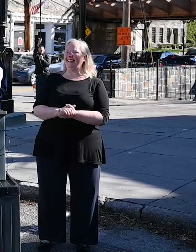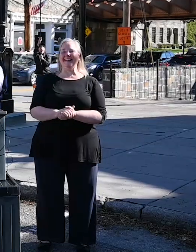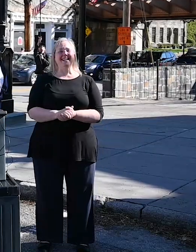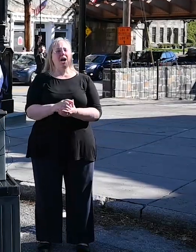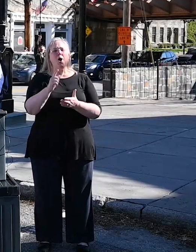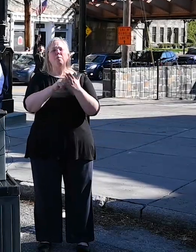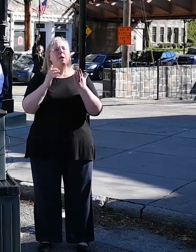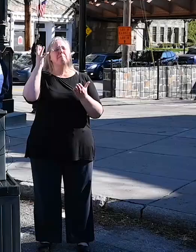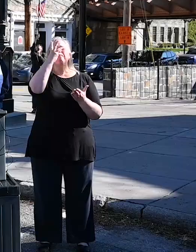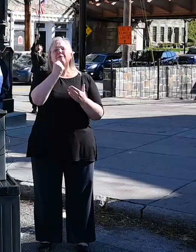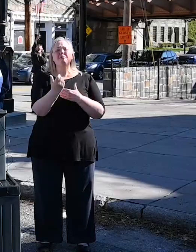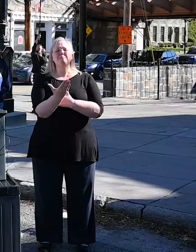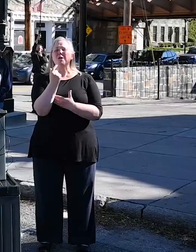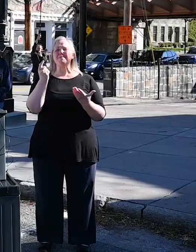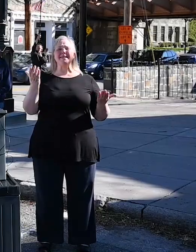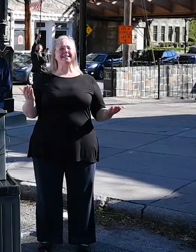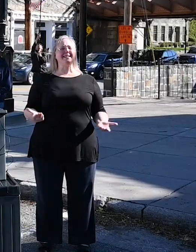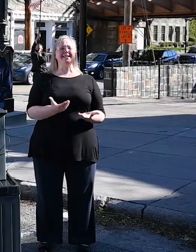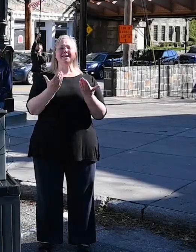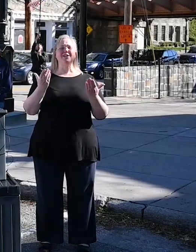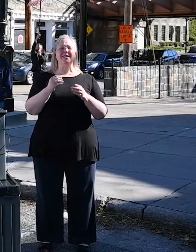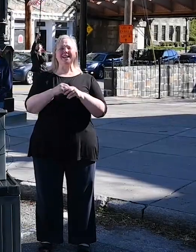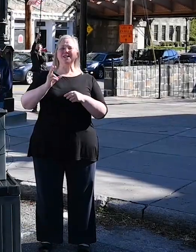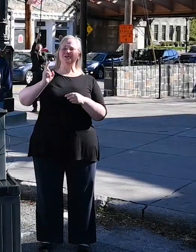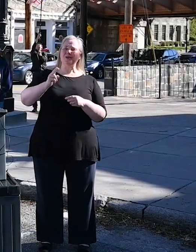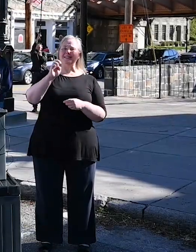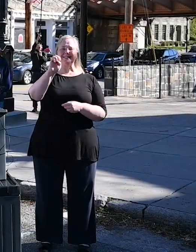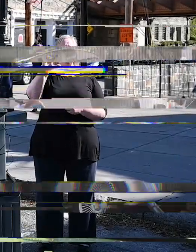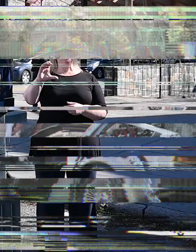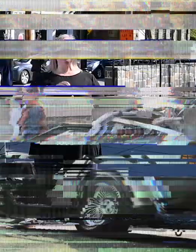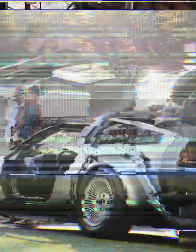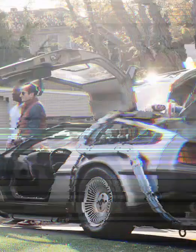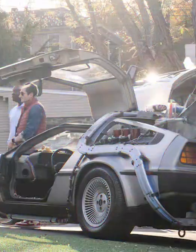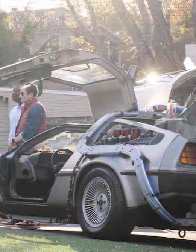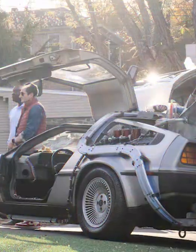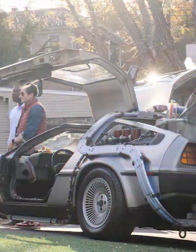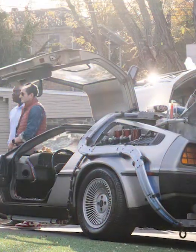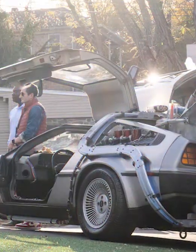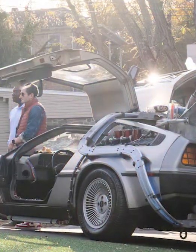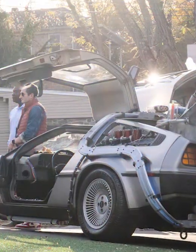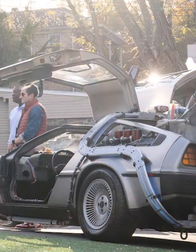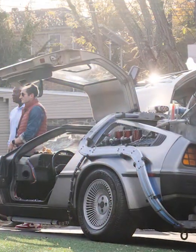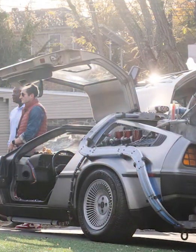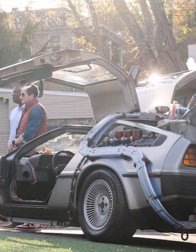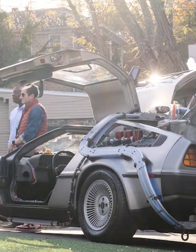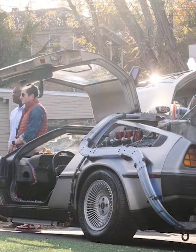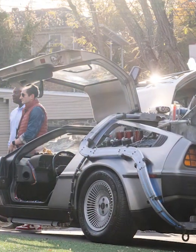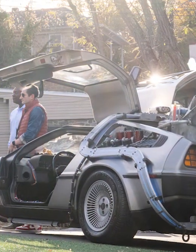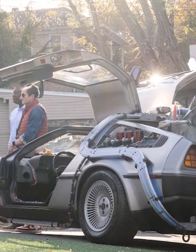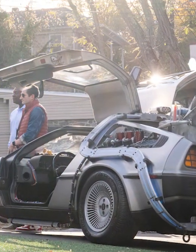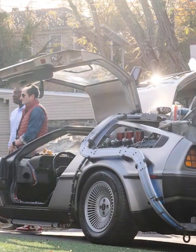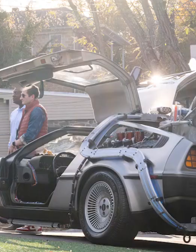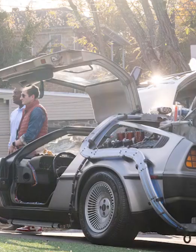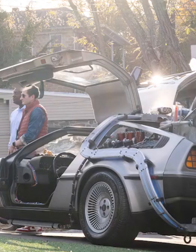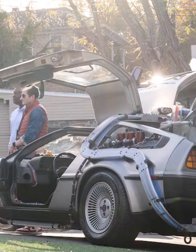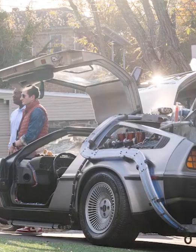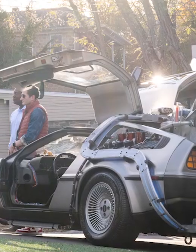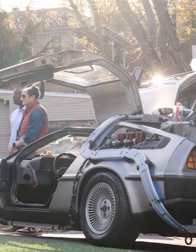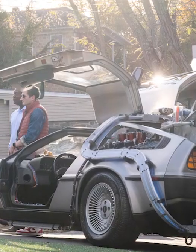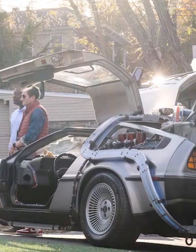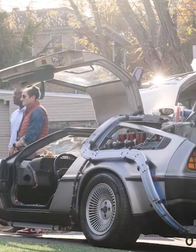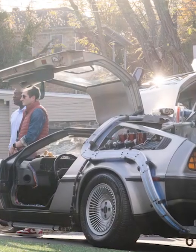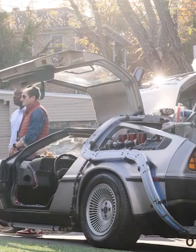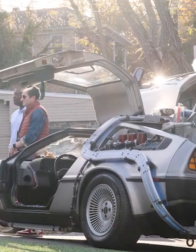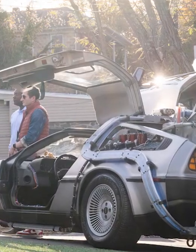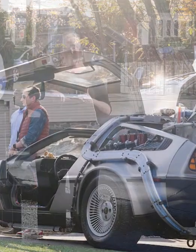What a beautiful morning to be here in historic Ellicott City. Last October, as Julia said, we were right here in